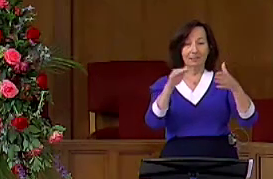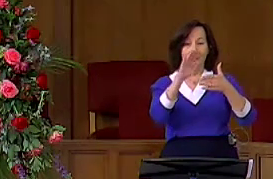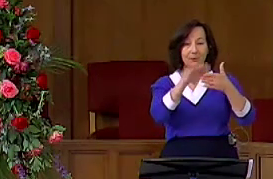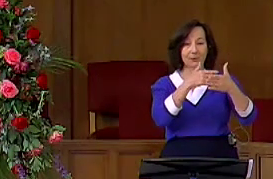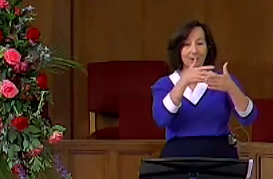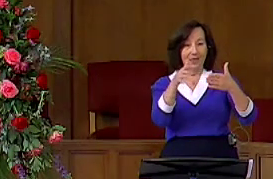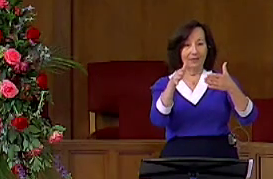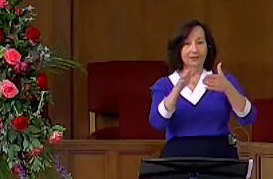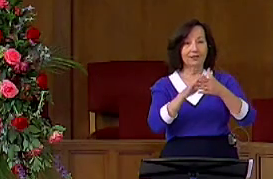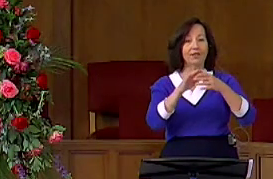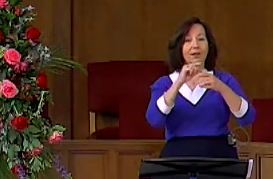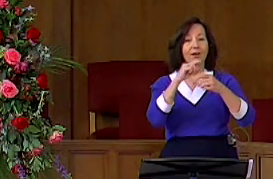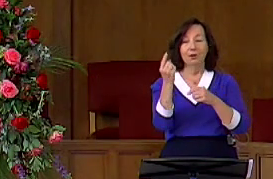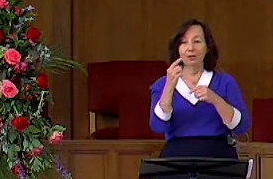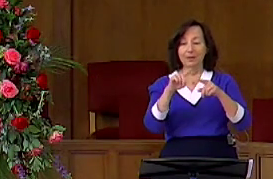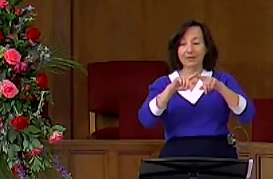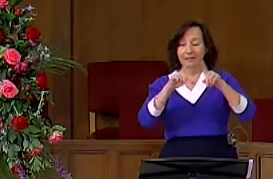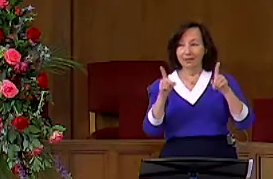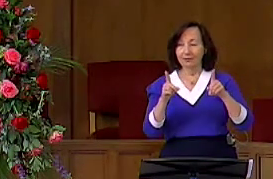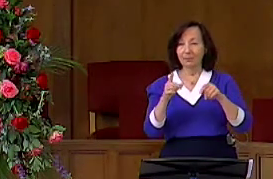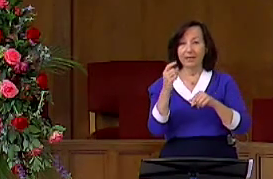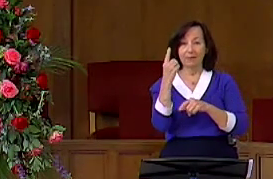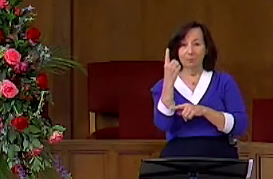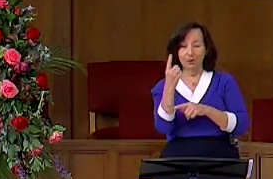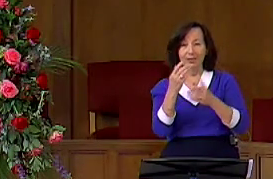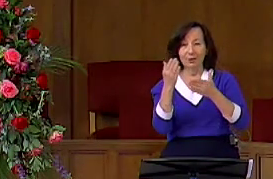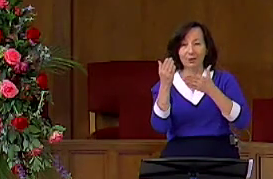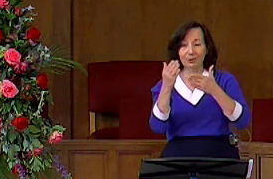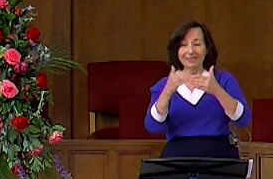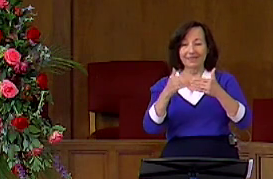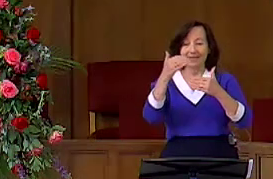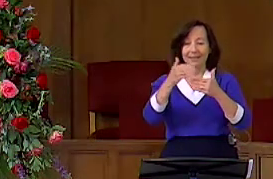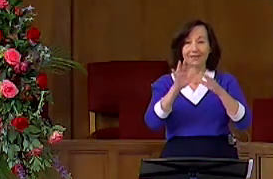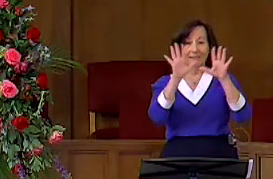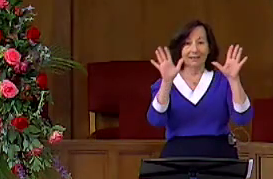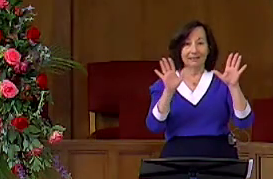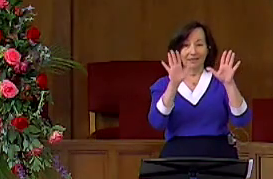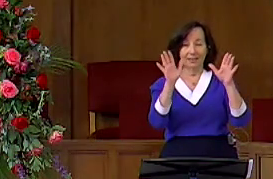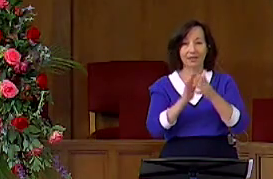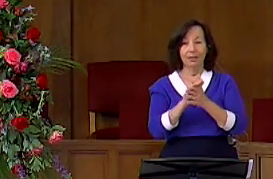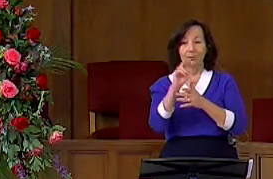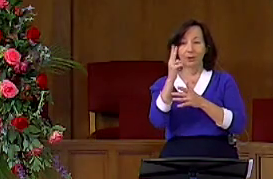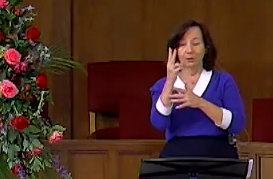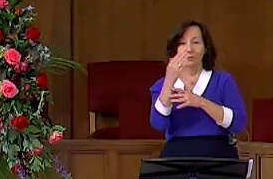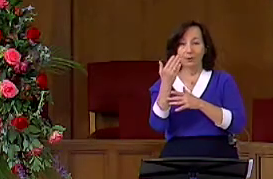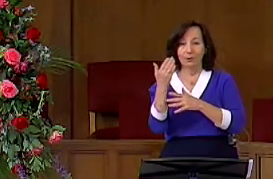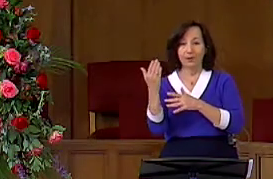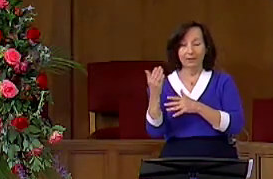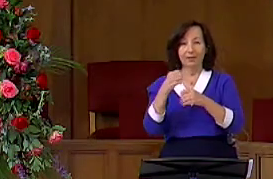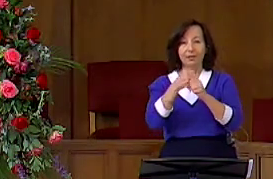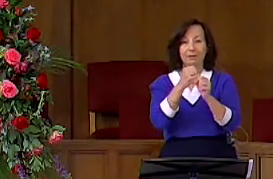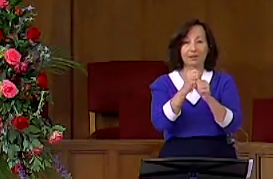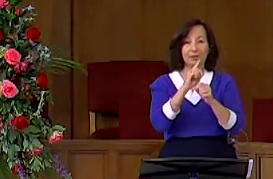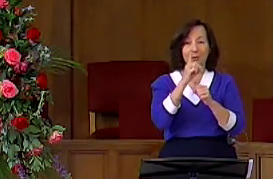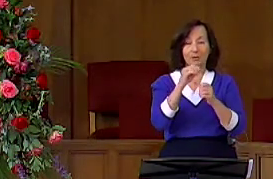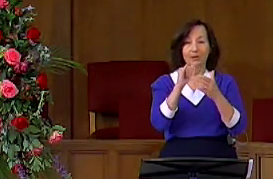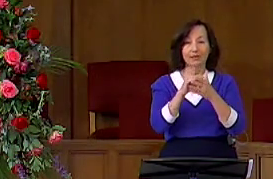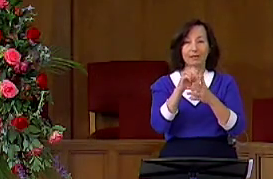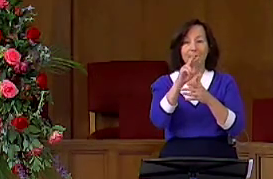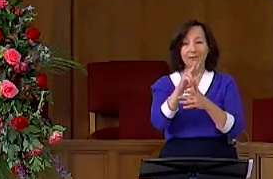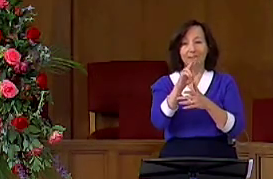always a different. Here we're going to have one service next Sunday. We want to do two things there. We want to make sure it's going to be